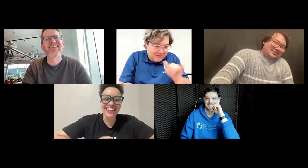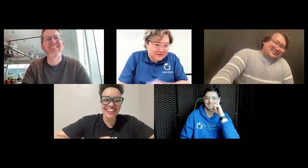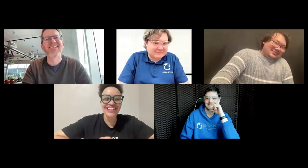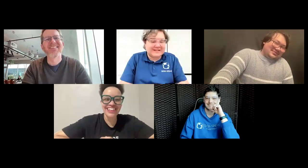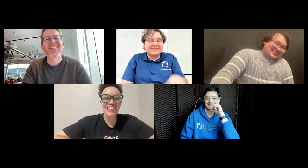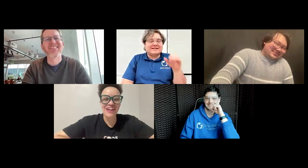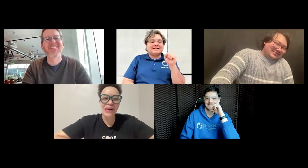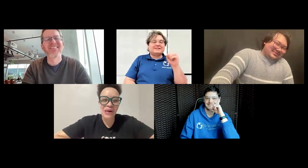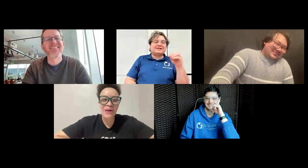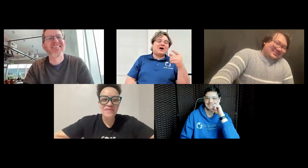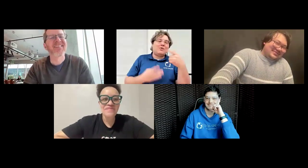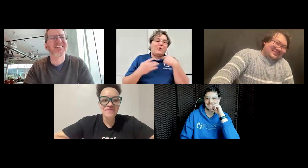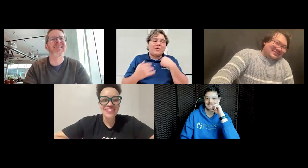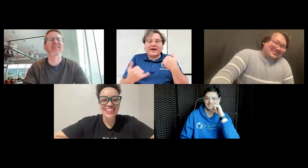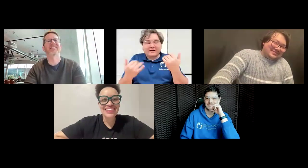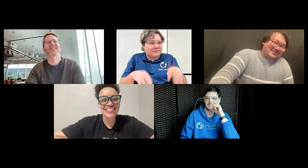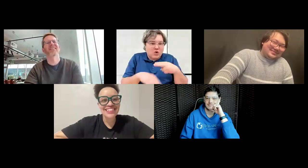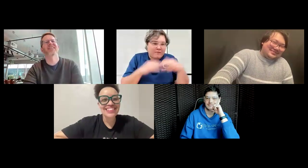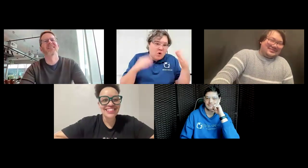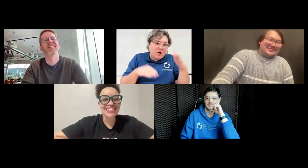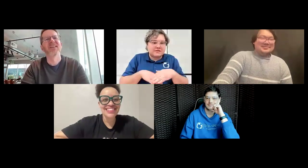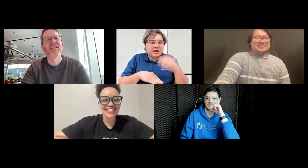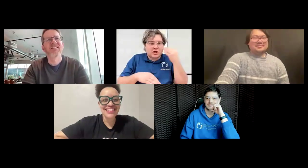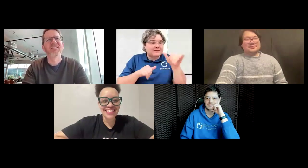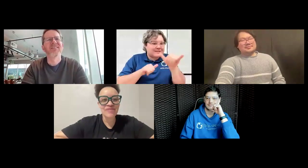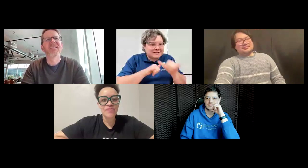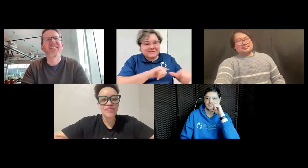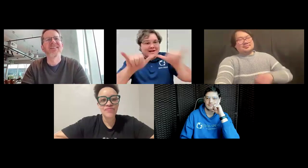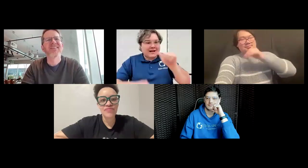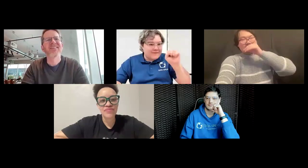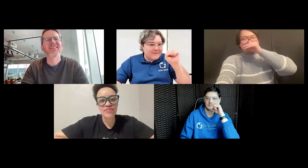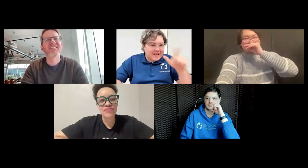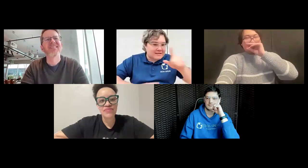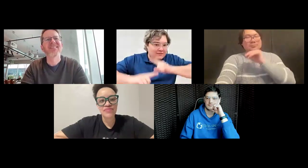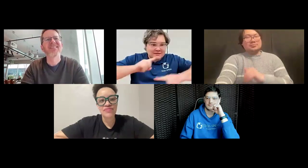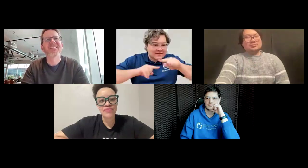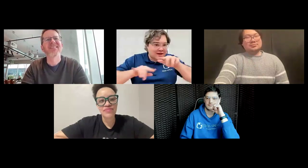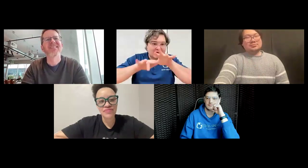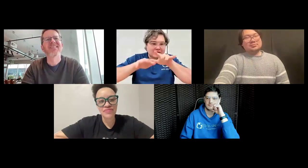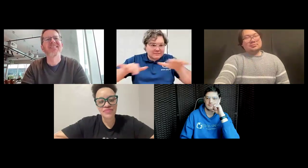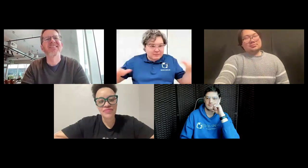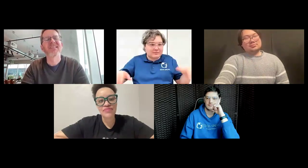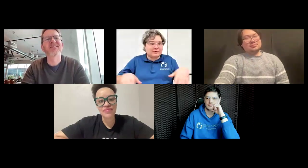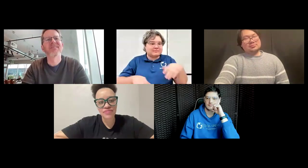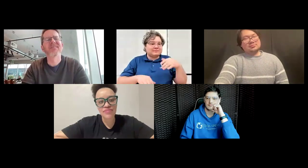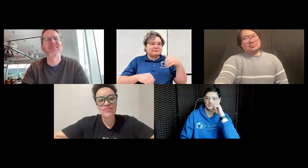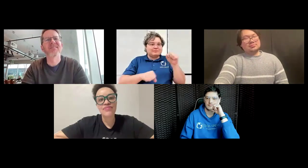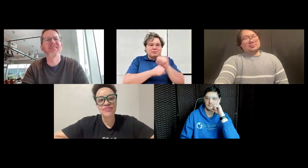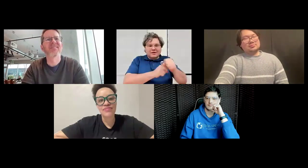classifiers are tough. They are really tough. It's normal to focus on known ASL